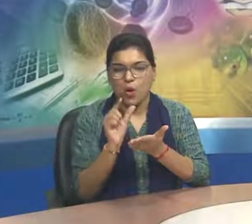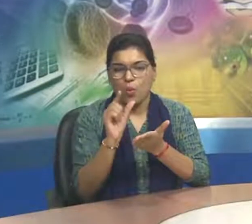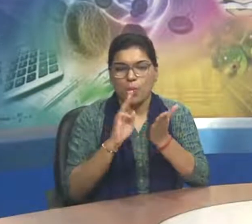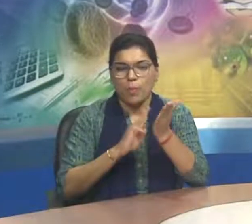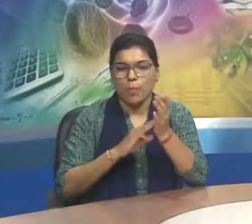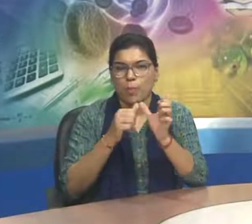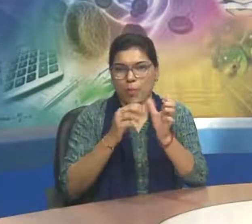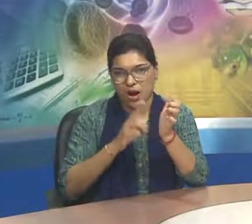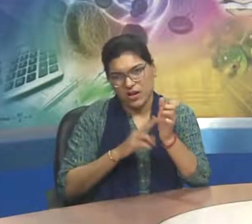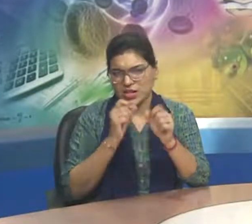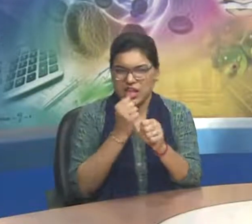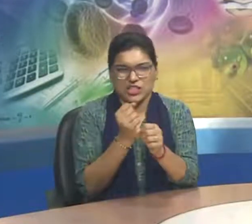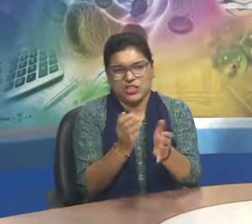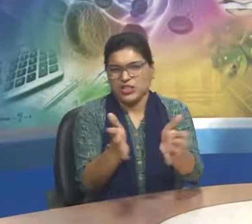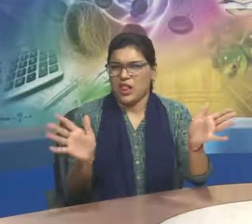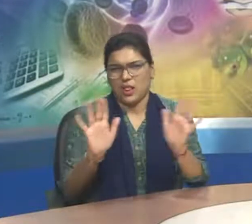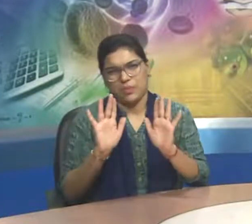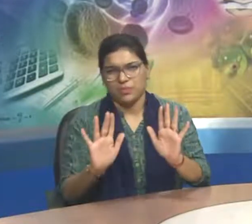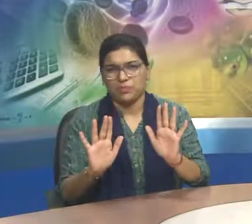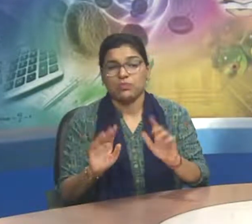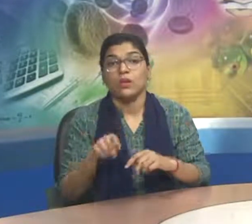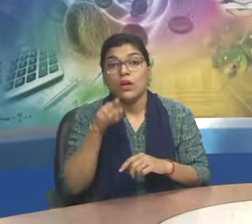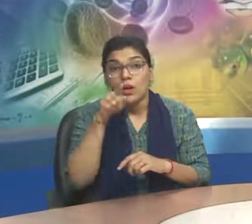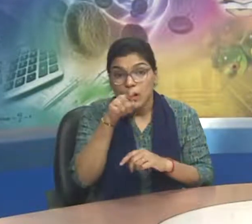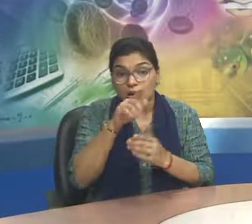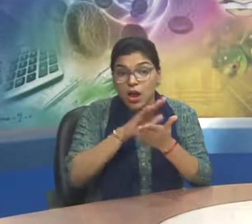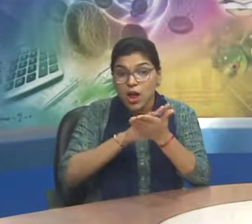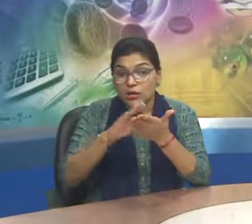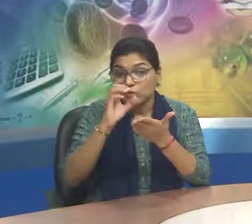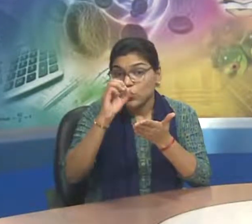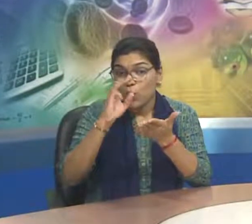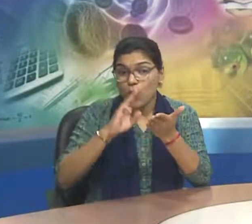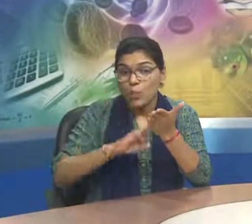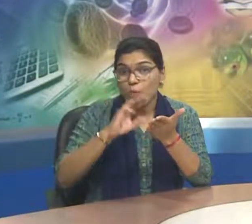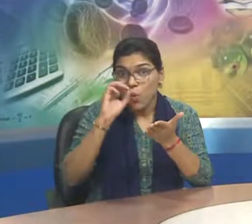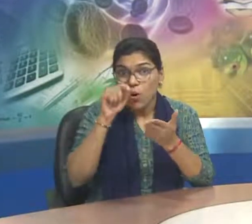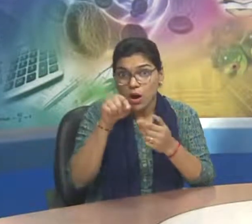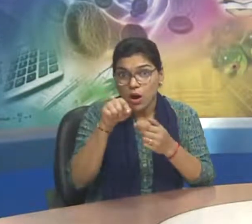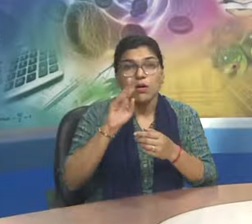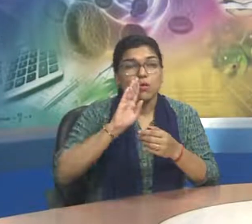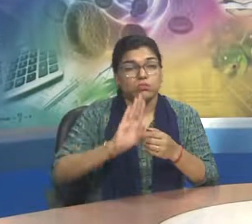of the human body.